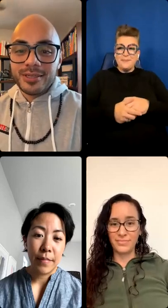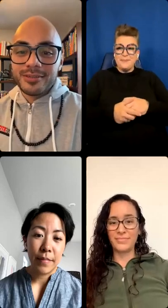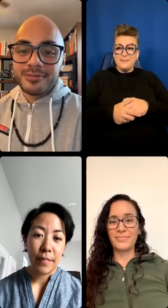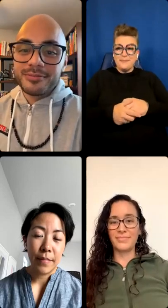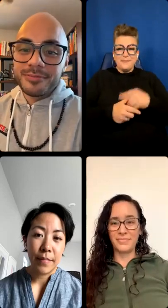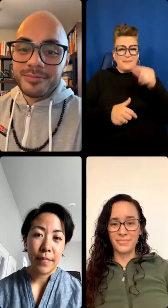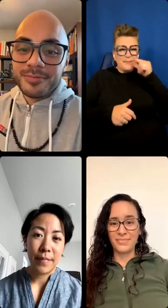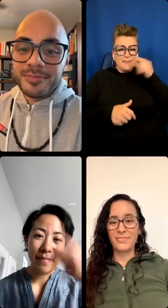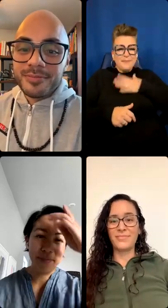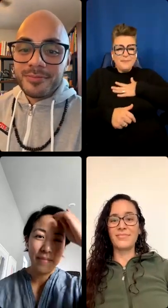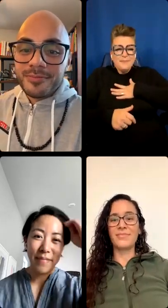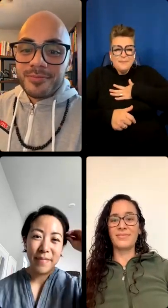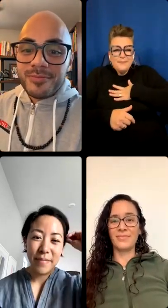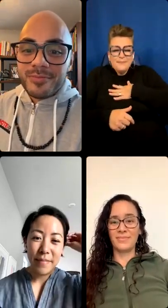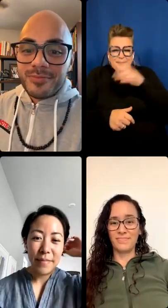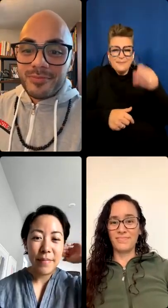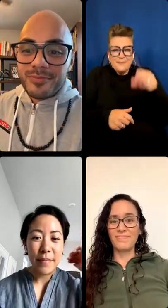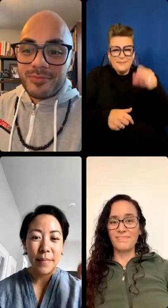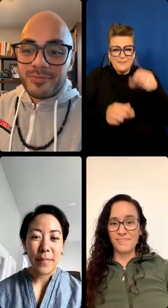Absolutely.